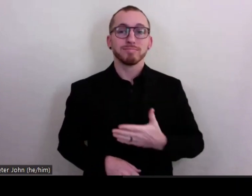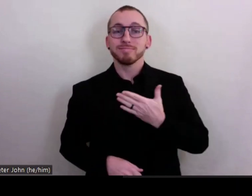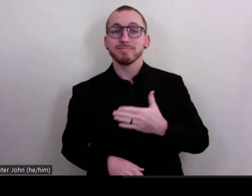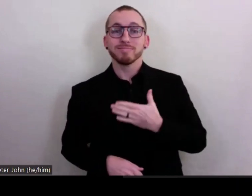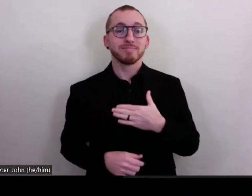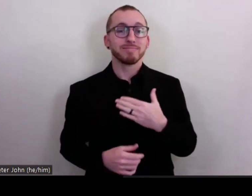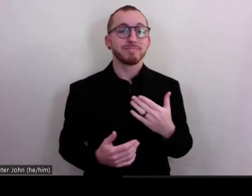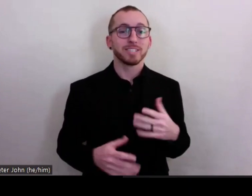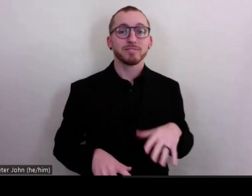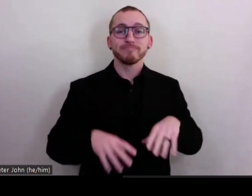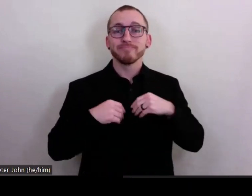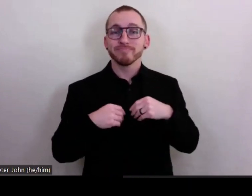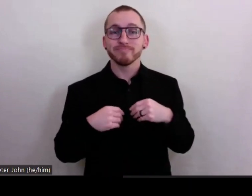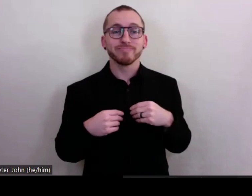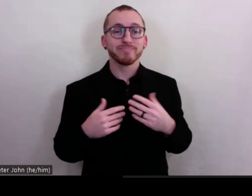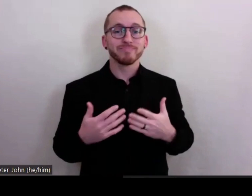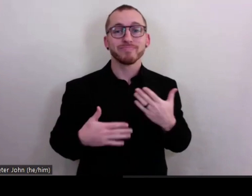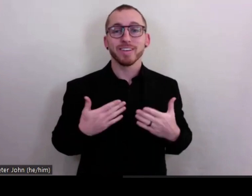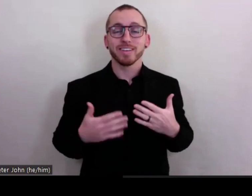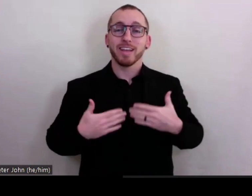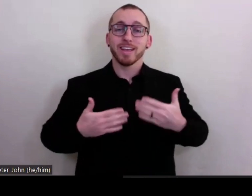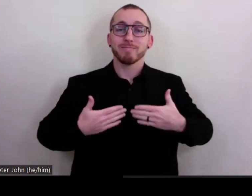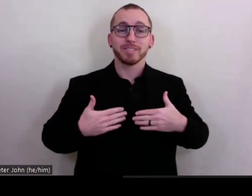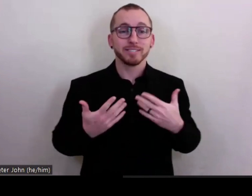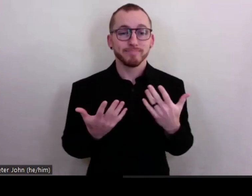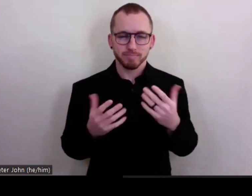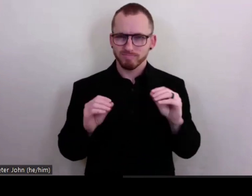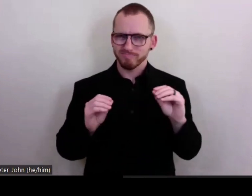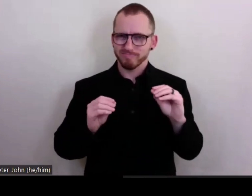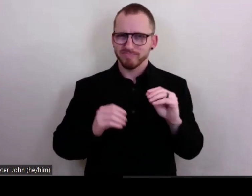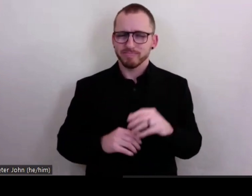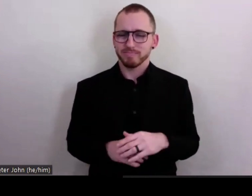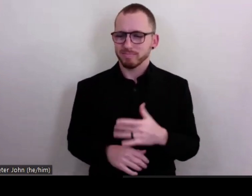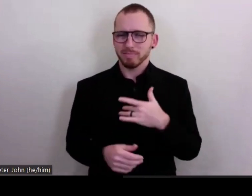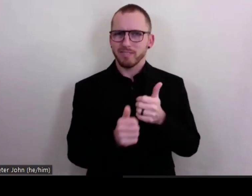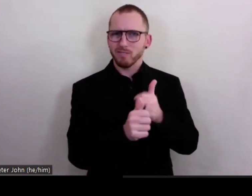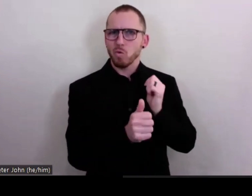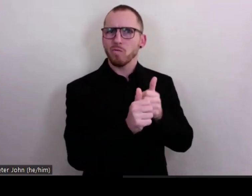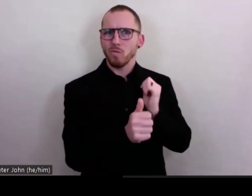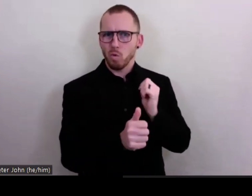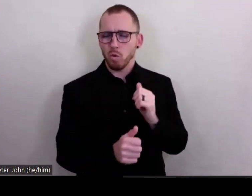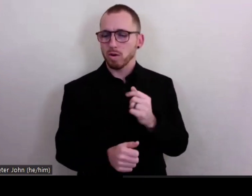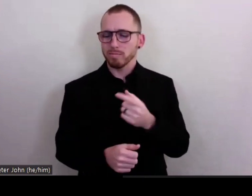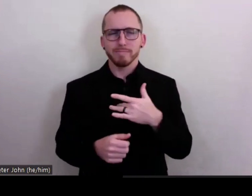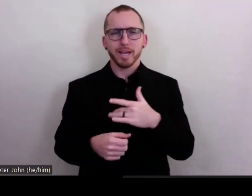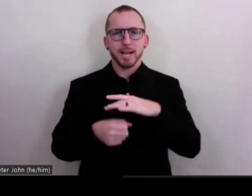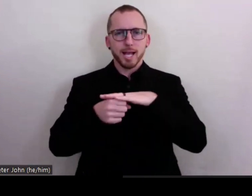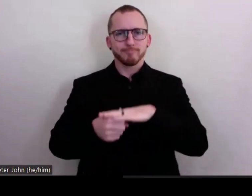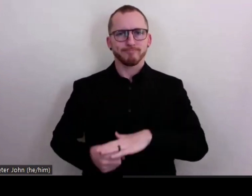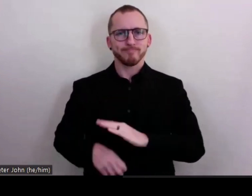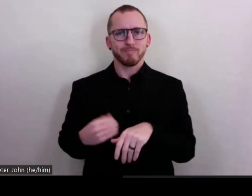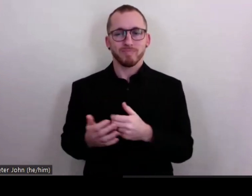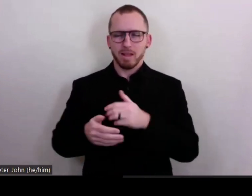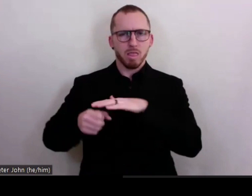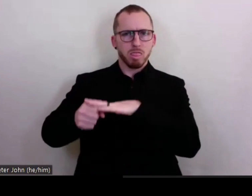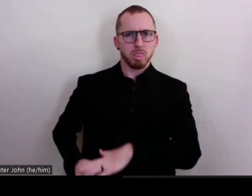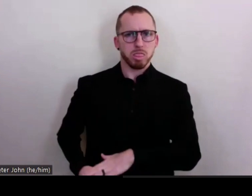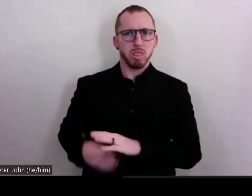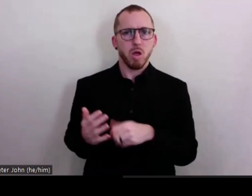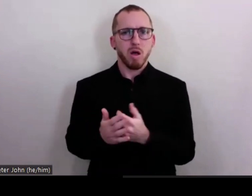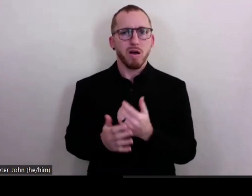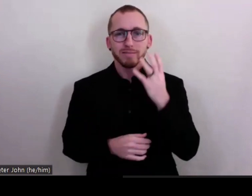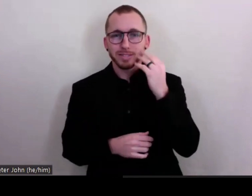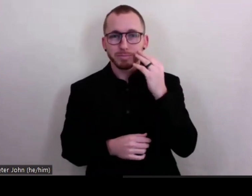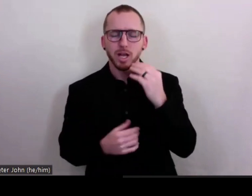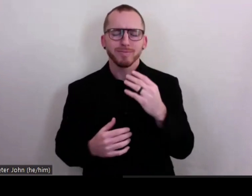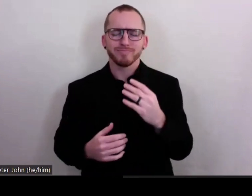to numb or make all their feelings go away, including the joy and happiness. And so I love what Latrice said about the play,